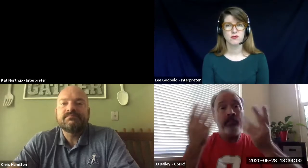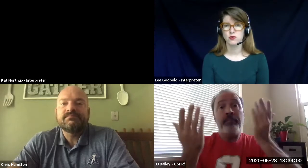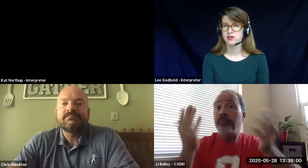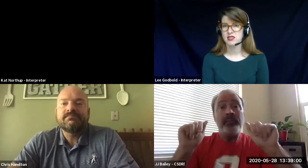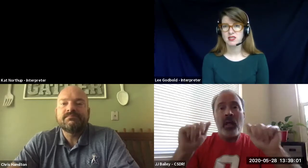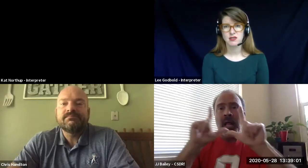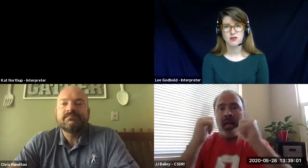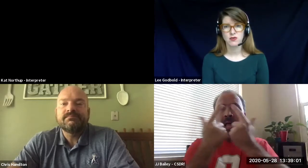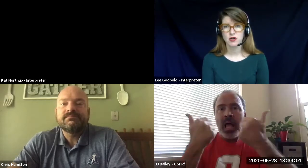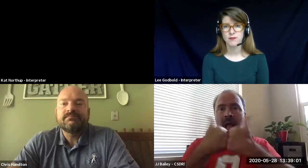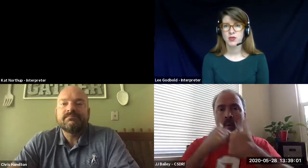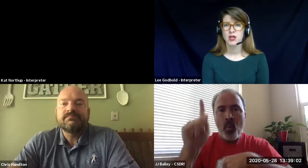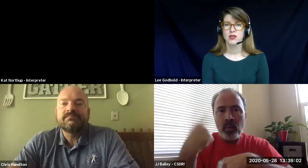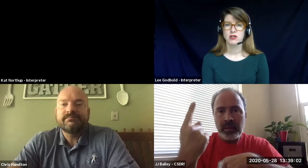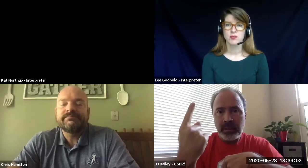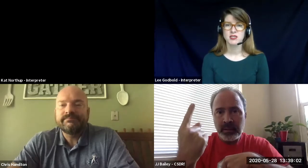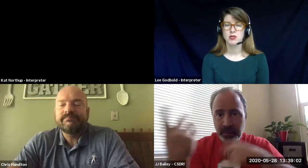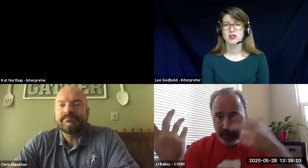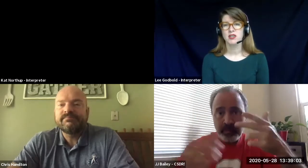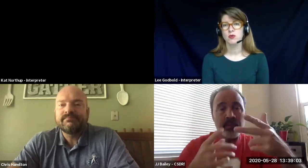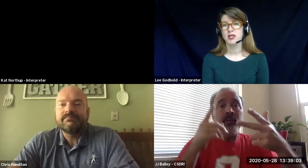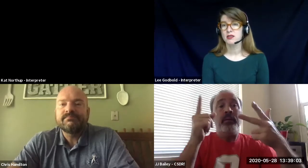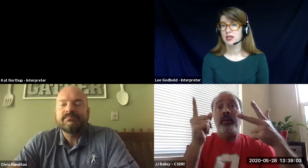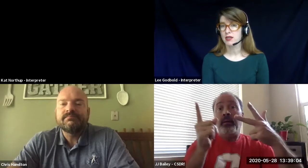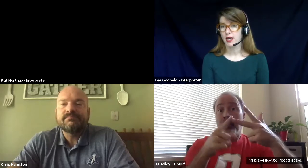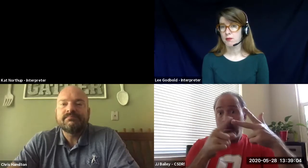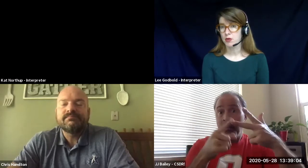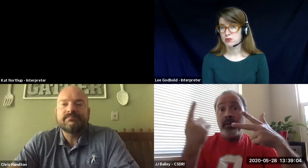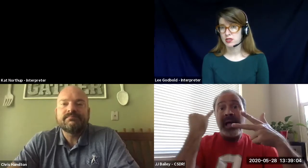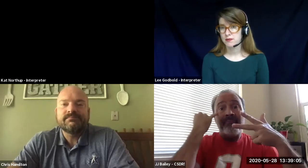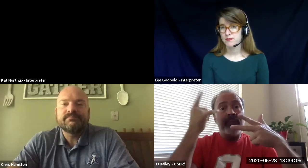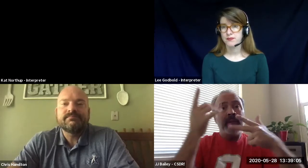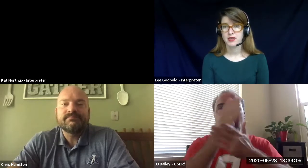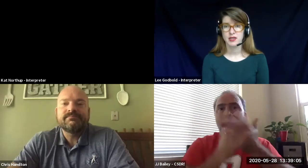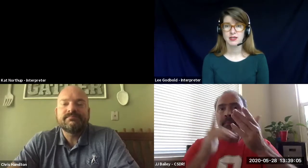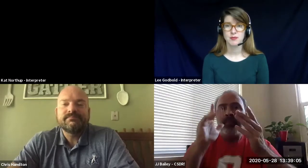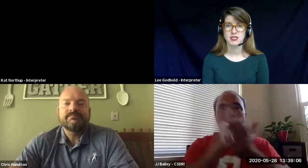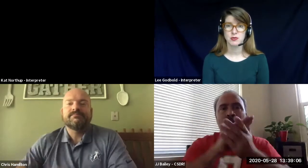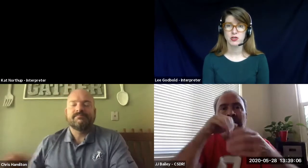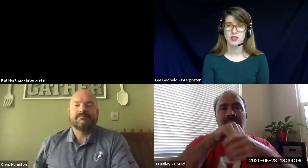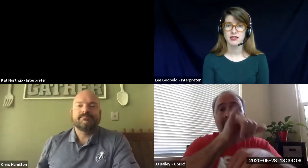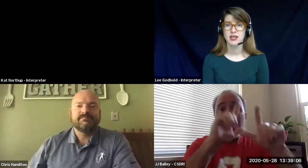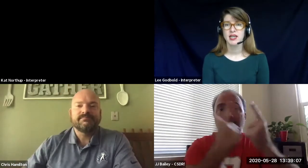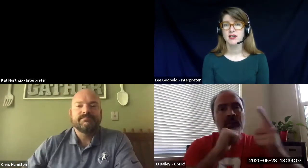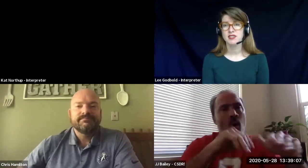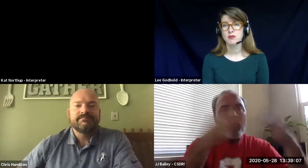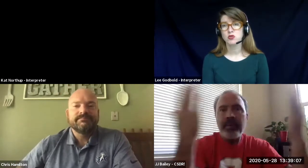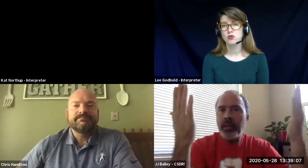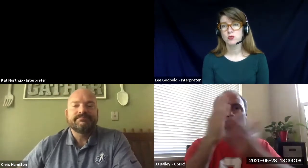full season in the fall. There's a possibility that it would be league game only. It's possibility that if some schools within